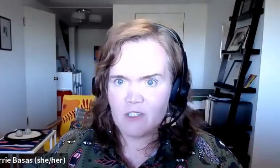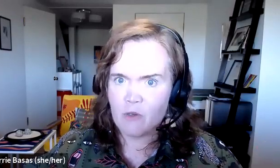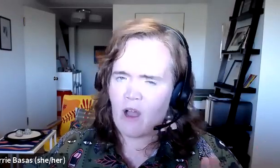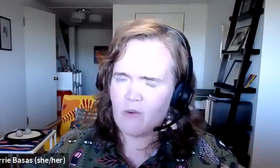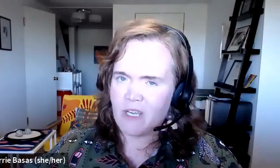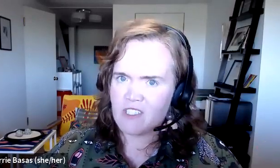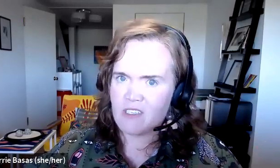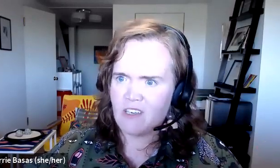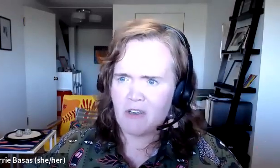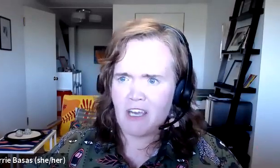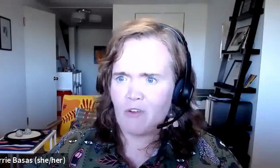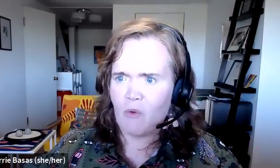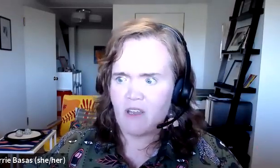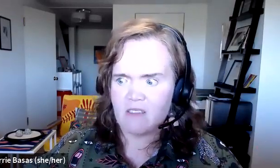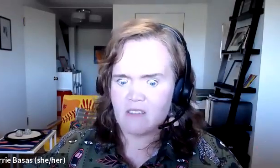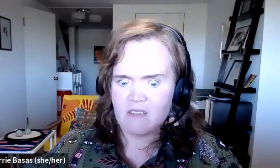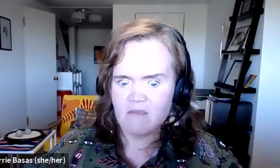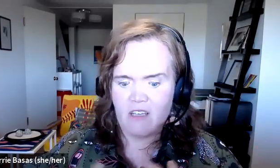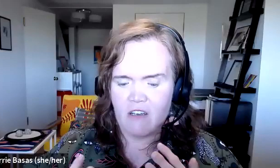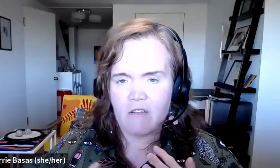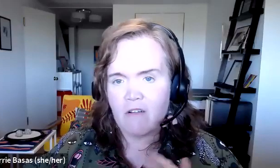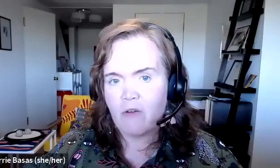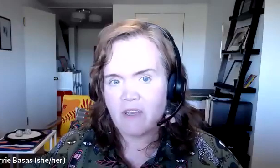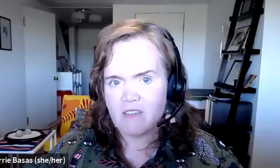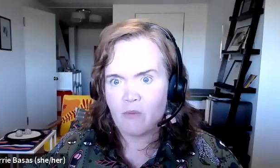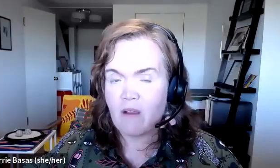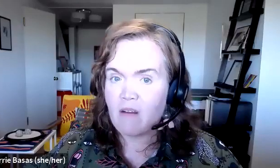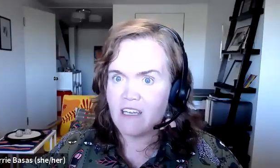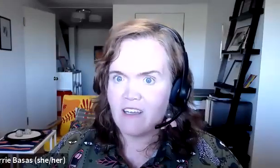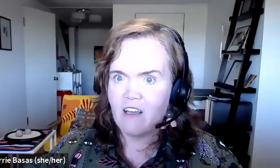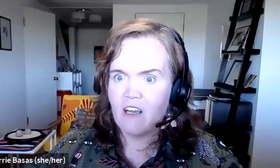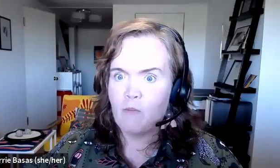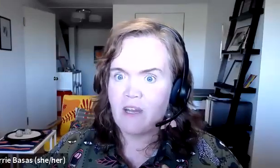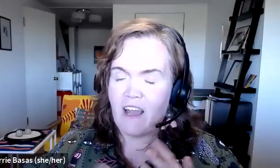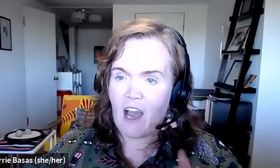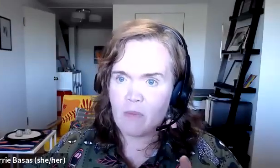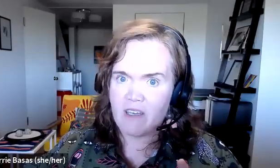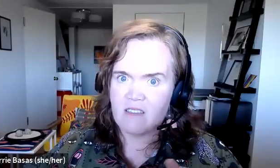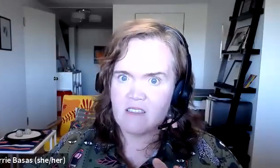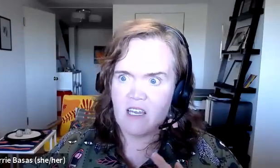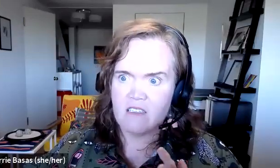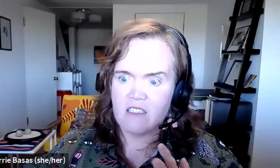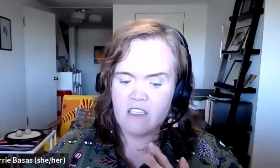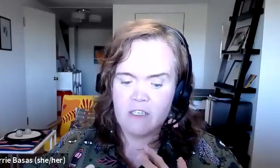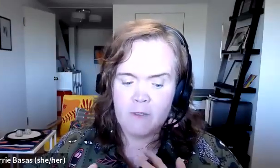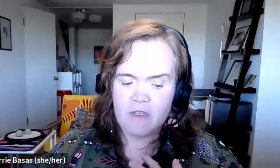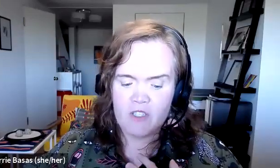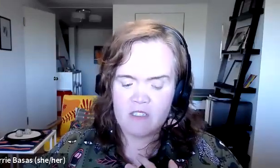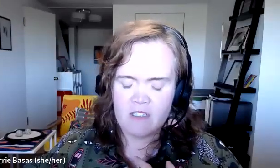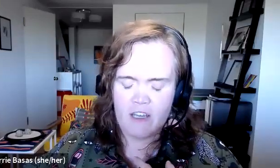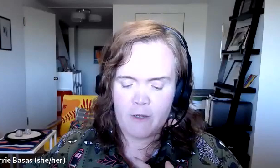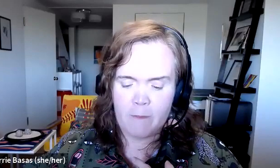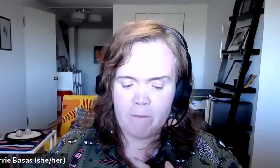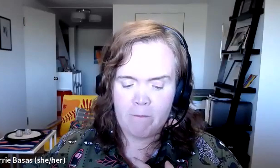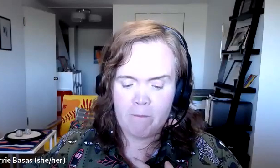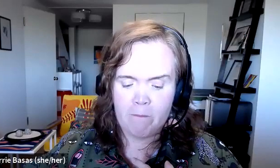happened to you, I wish it was, oh, that's a rarity, but it happens. And